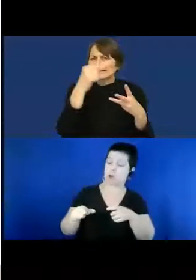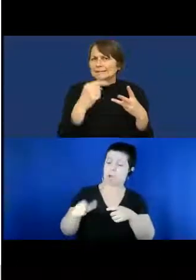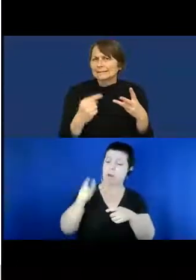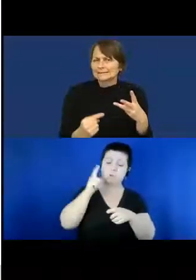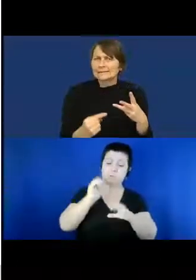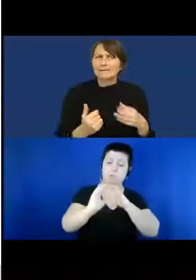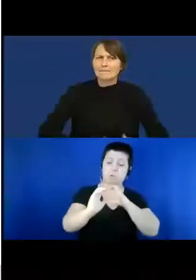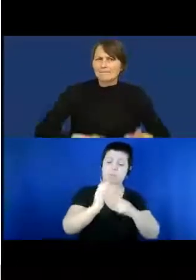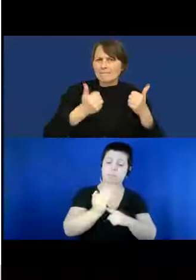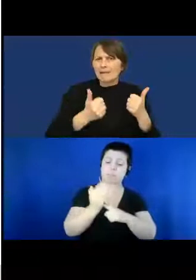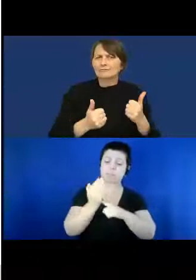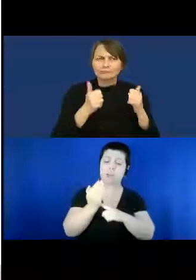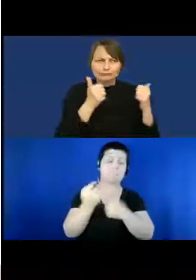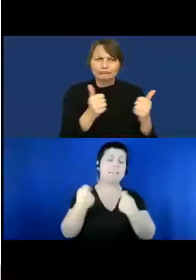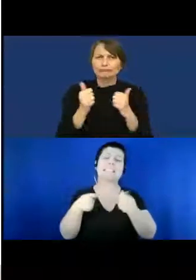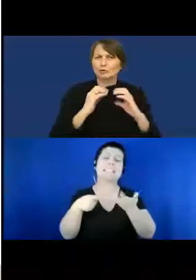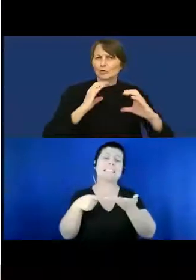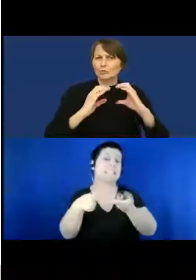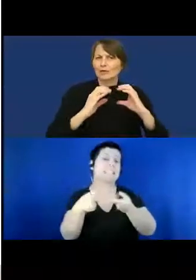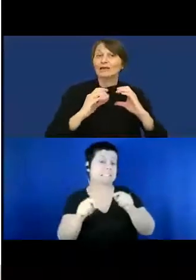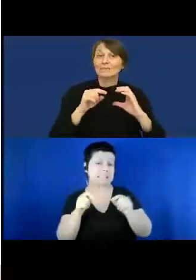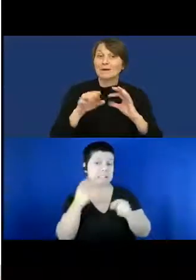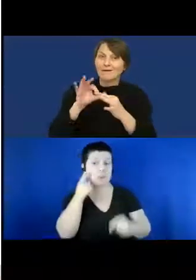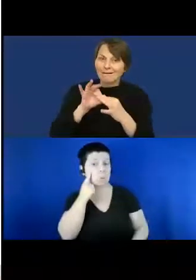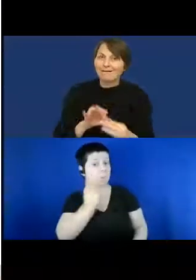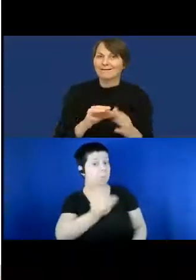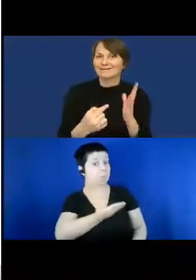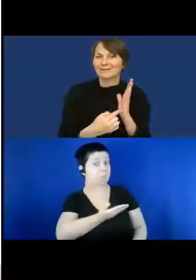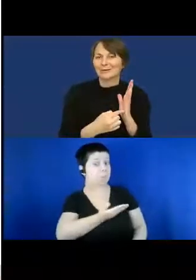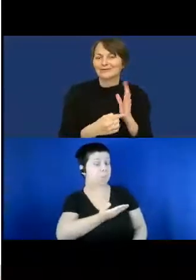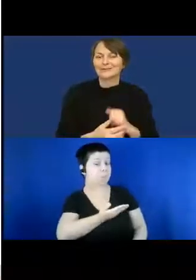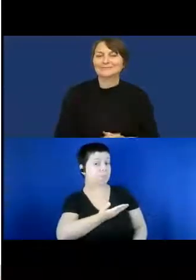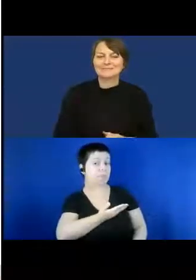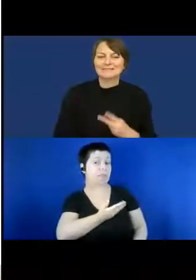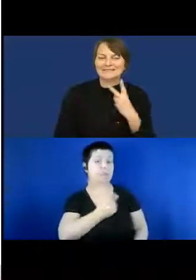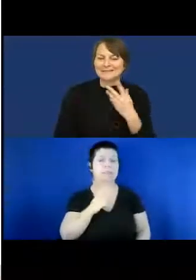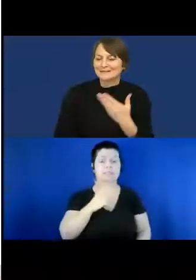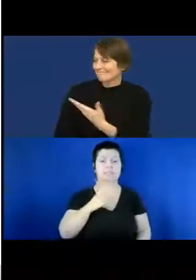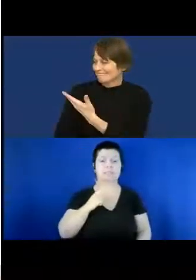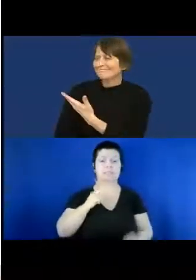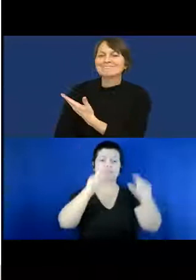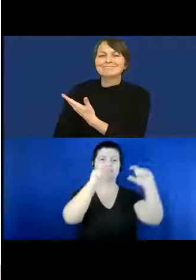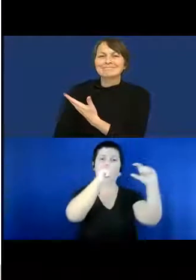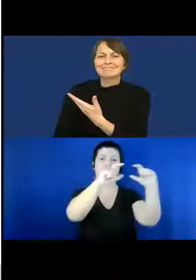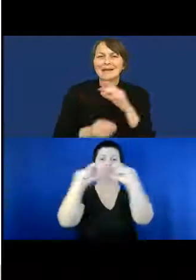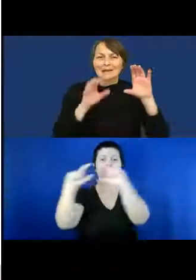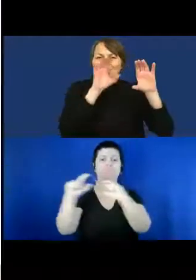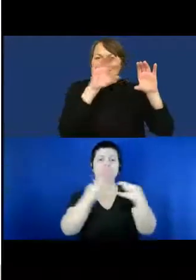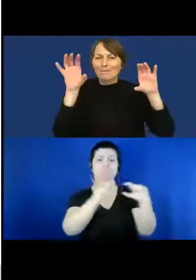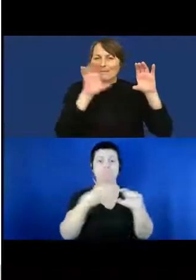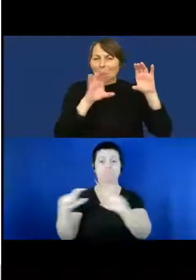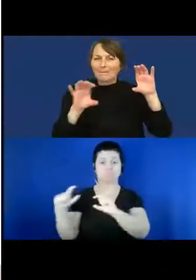communication? And here in this slide, I show a flow chart that explains